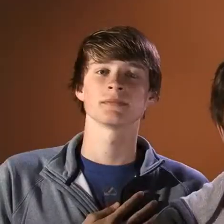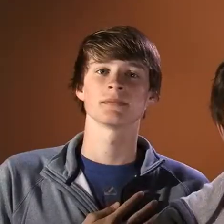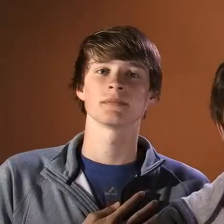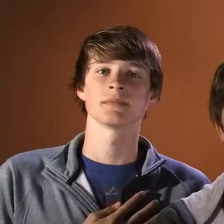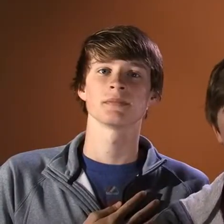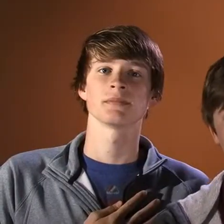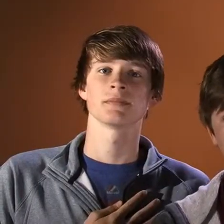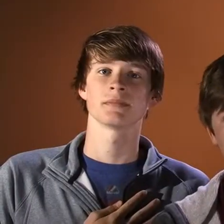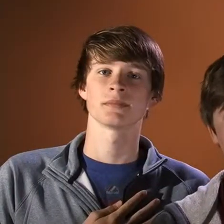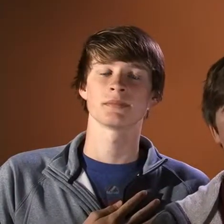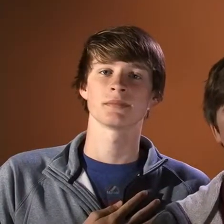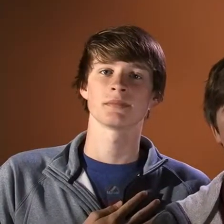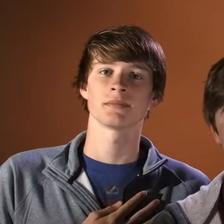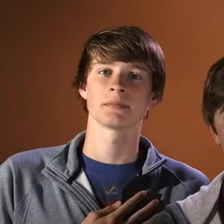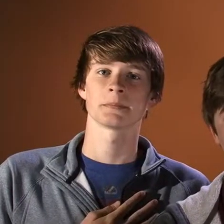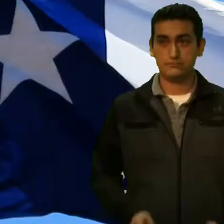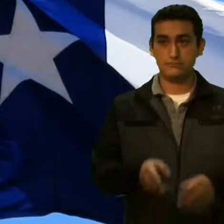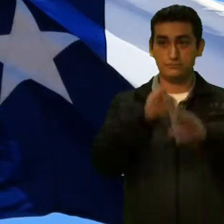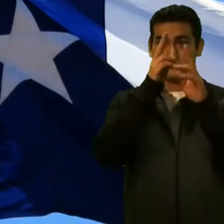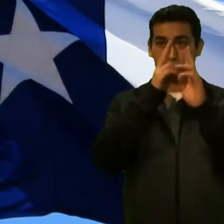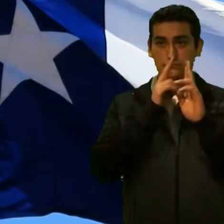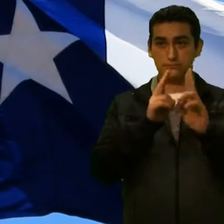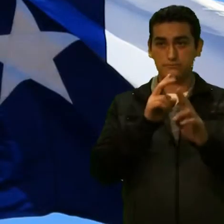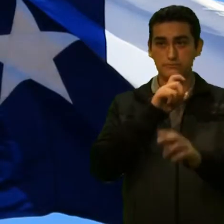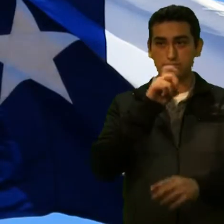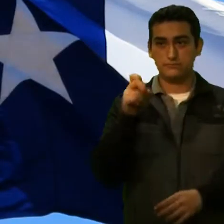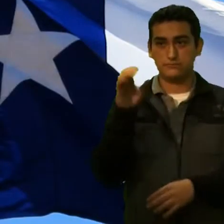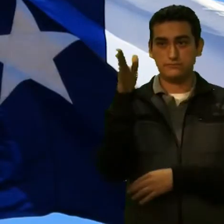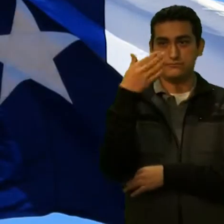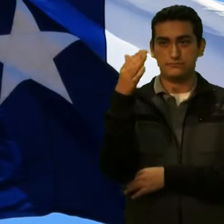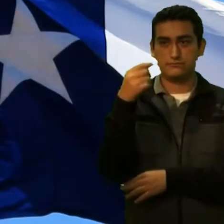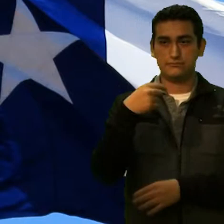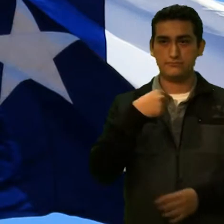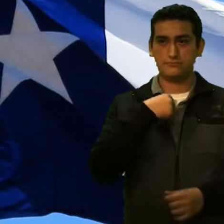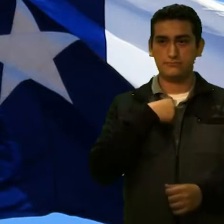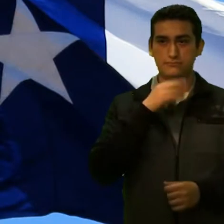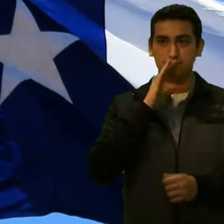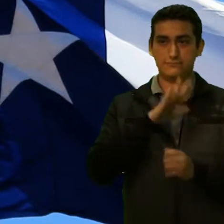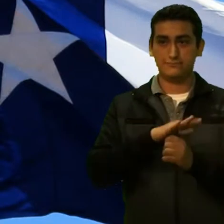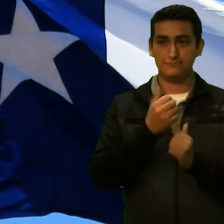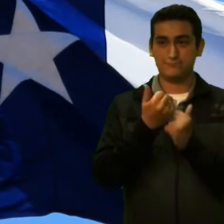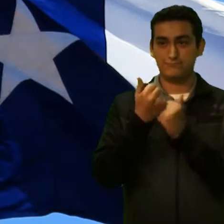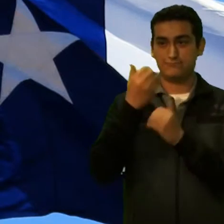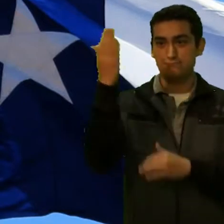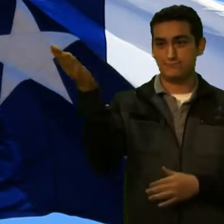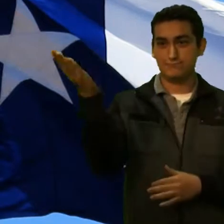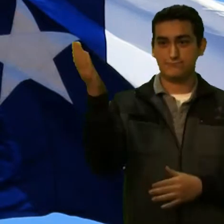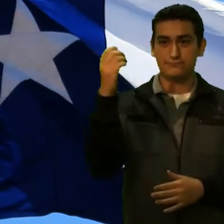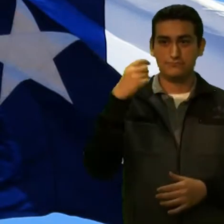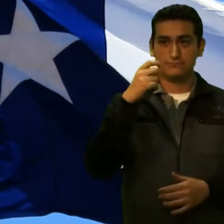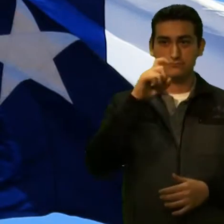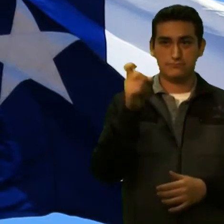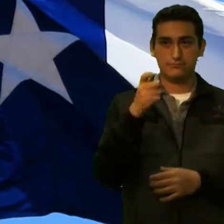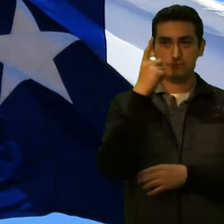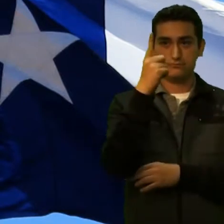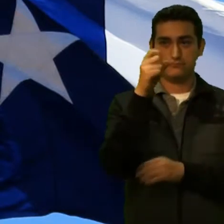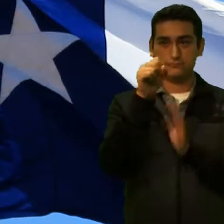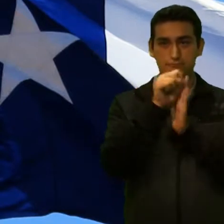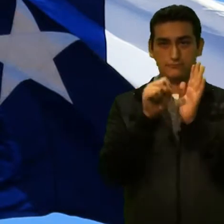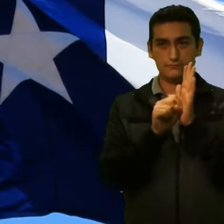Remain standing for the Texas Pledge. Honor the Texas flag, I pledge allegiance to thee, Texas, one state,